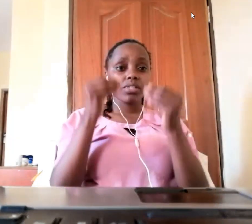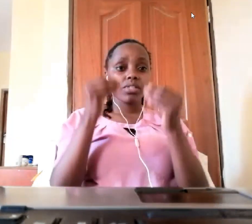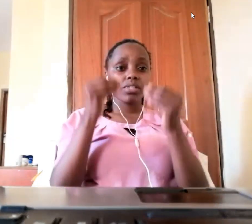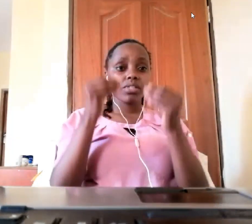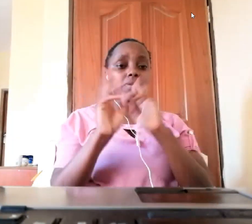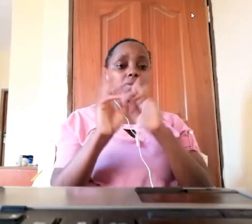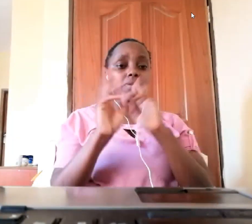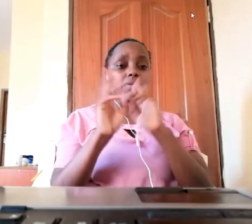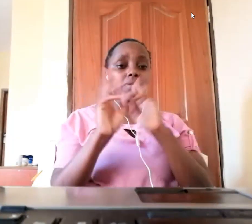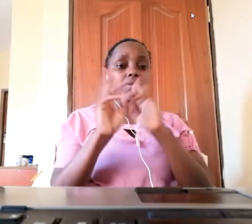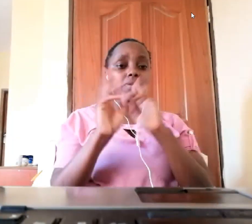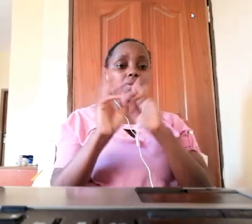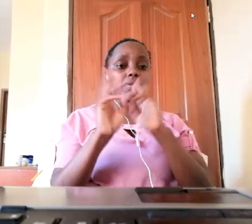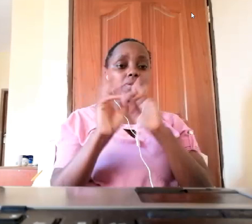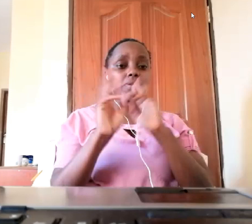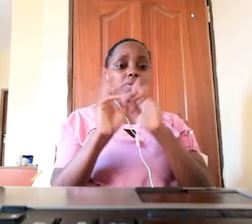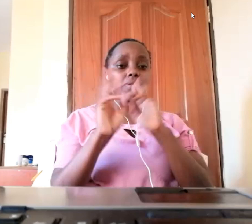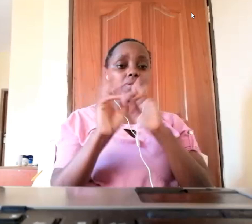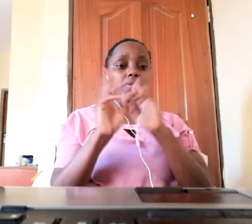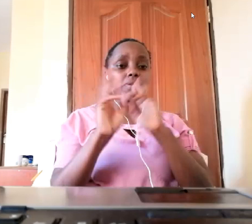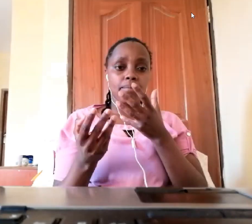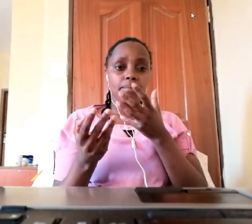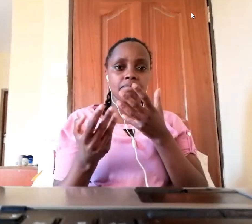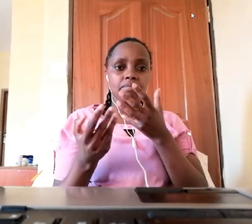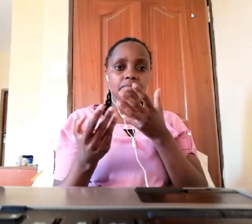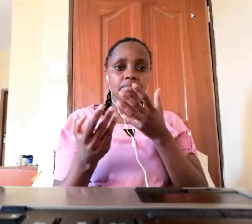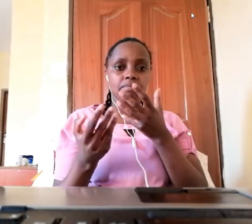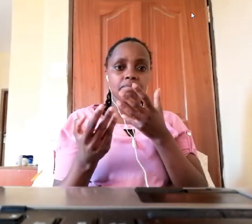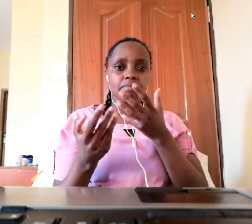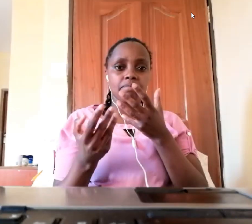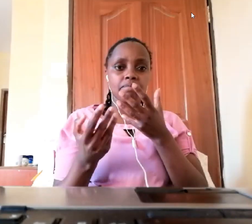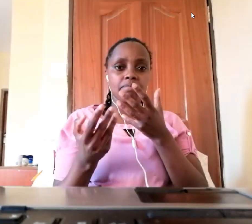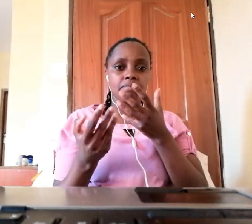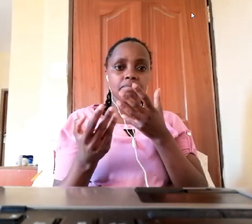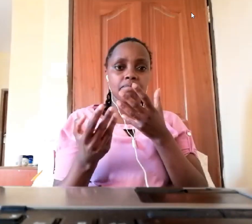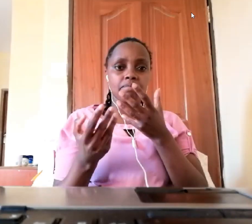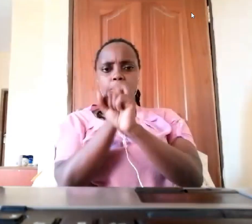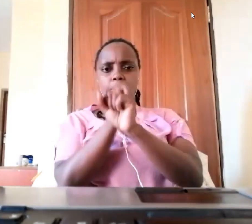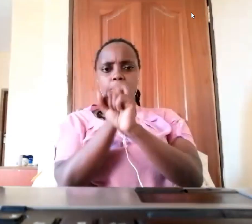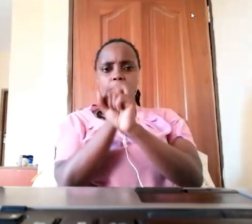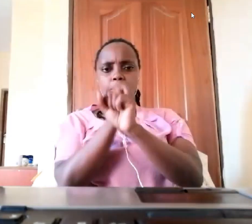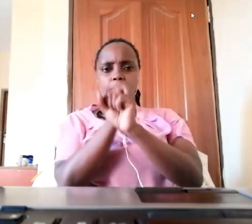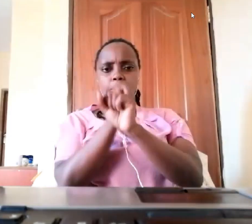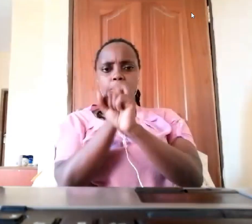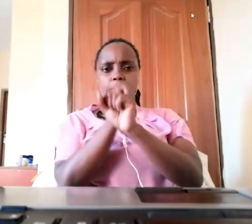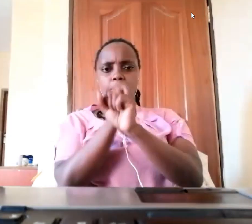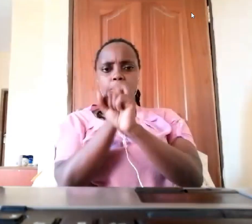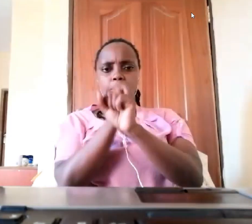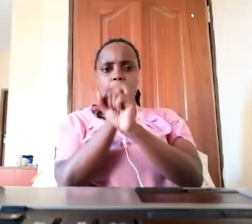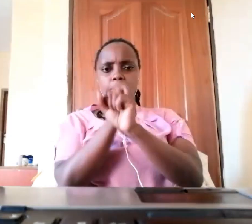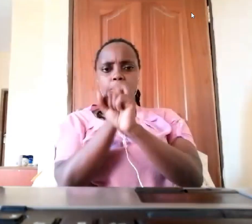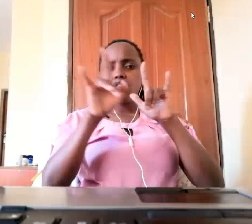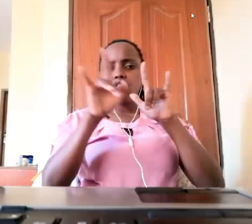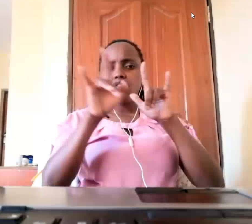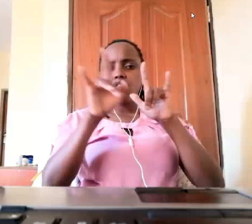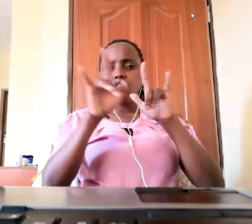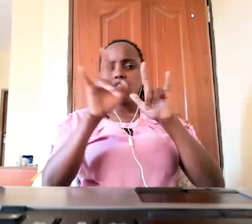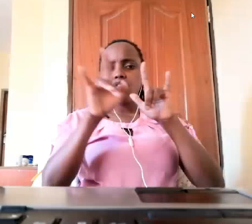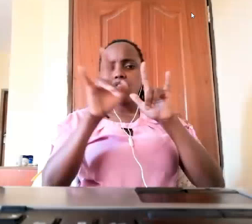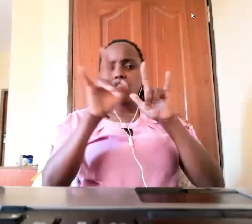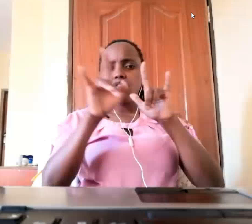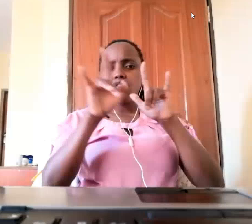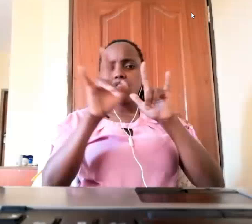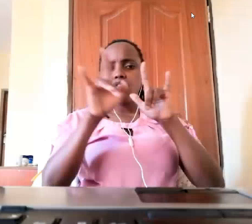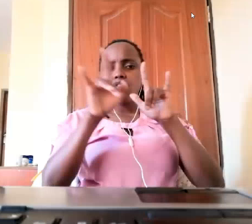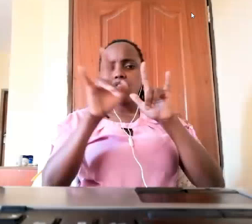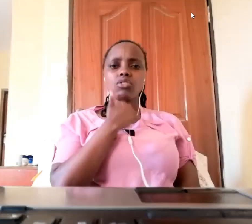our reports. We inform the heads of states and governments through the ministers of foreign affairs of the members of the